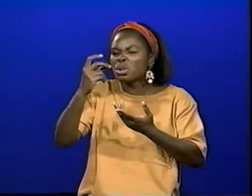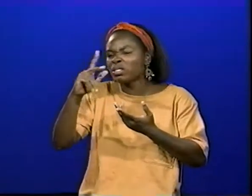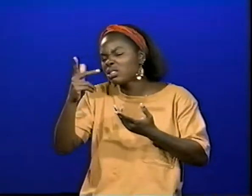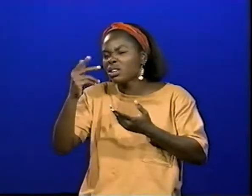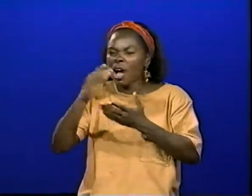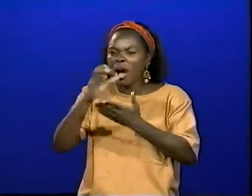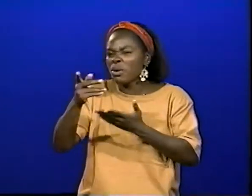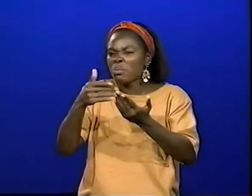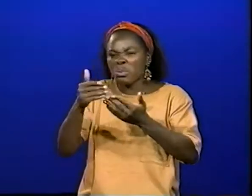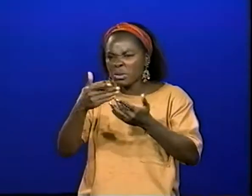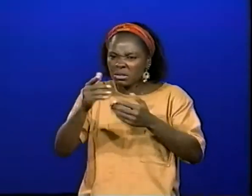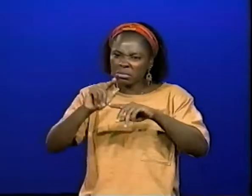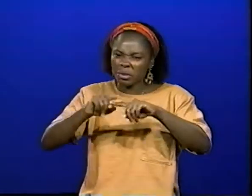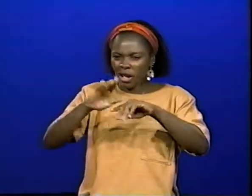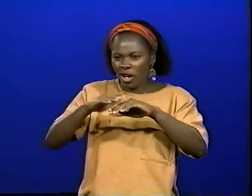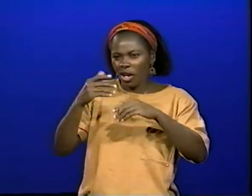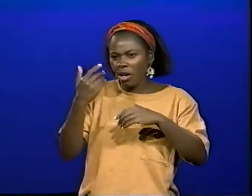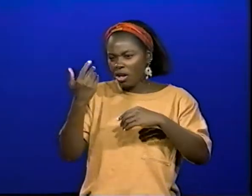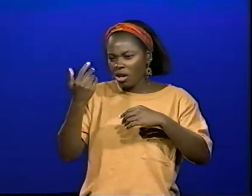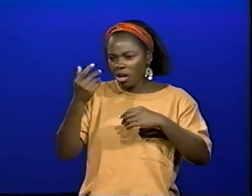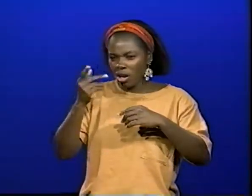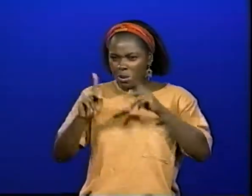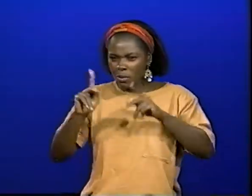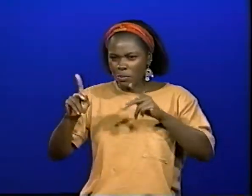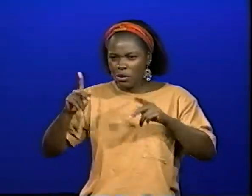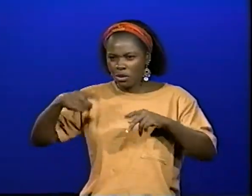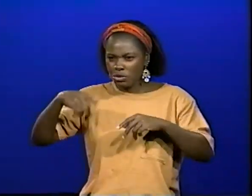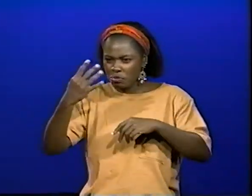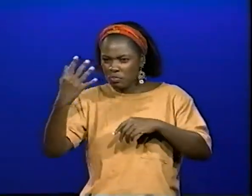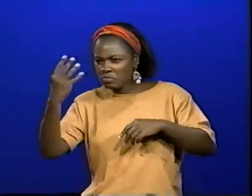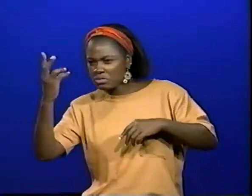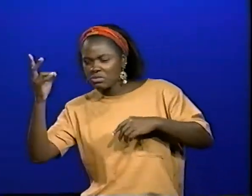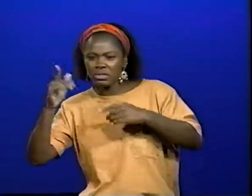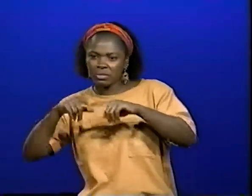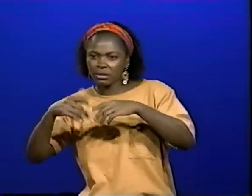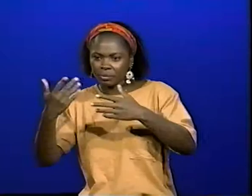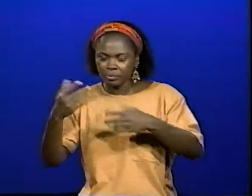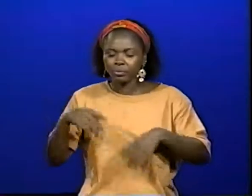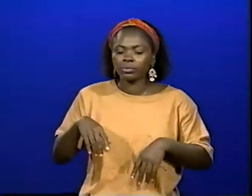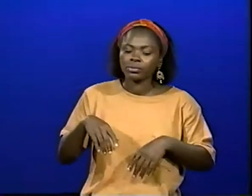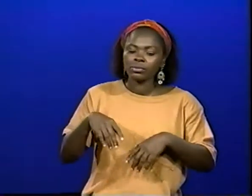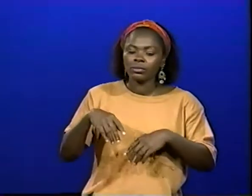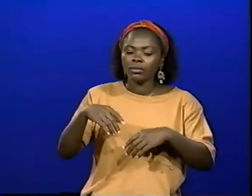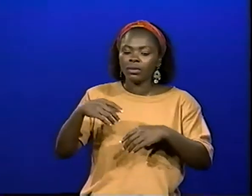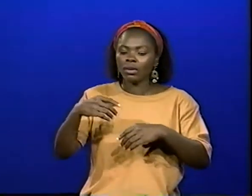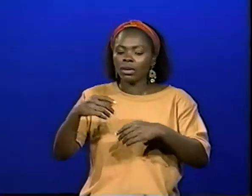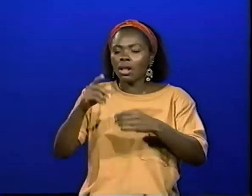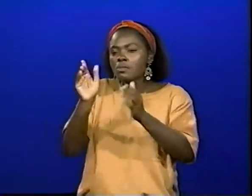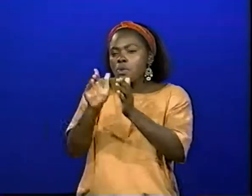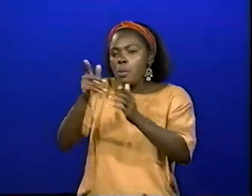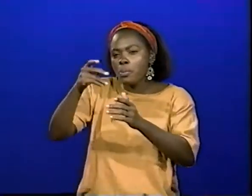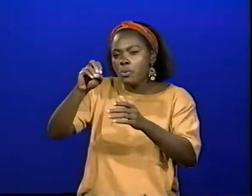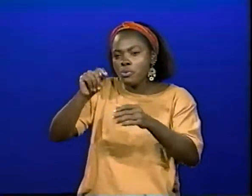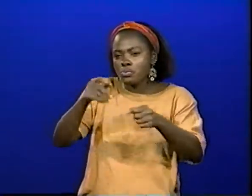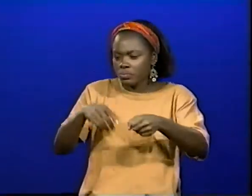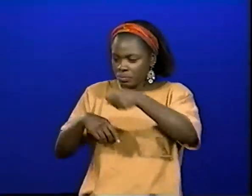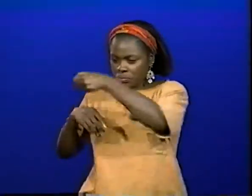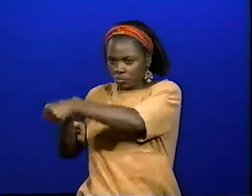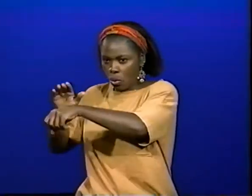First, you'll get about 2 or 3 cups of kidney beans, depending on how many people you'll be serving. Get a